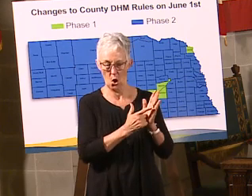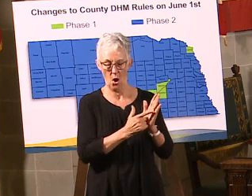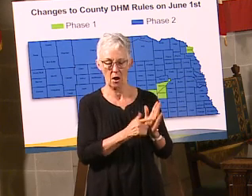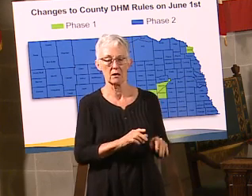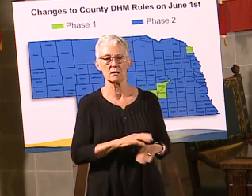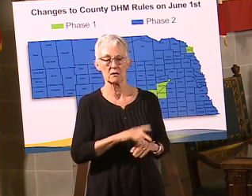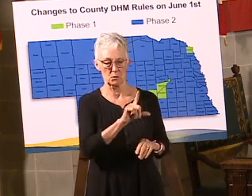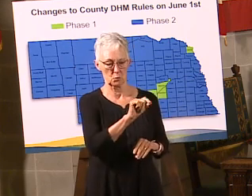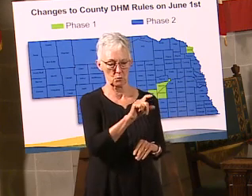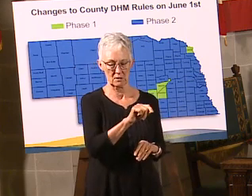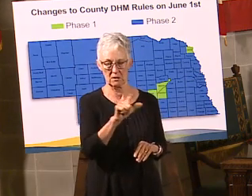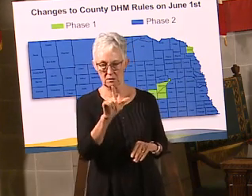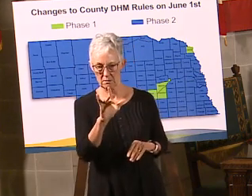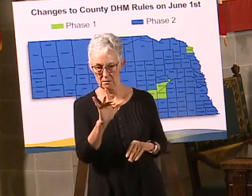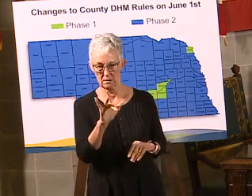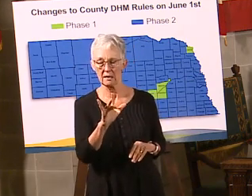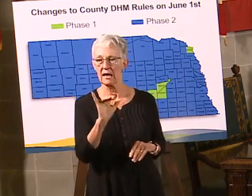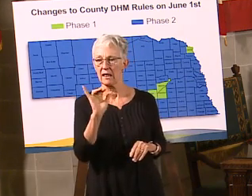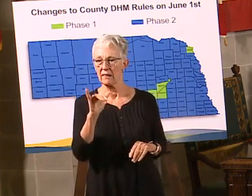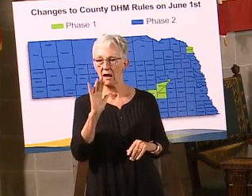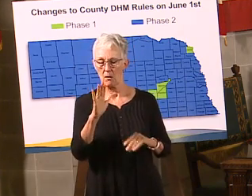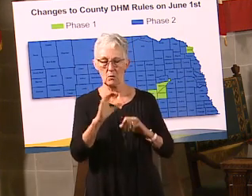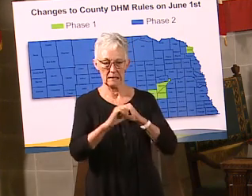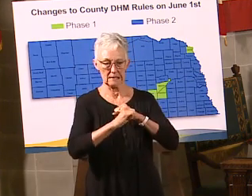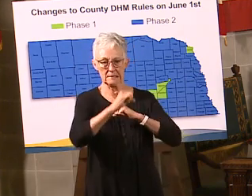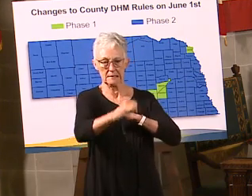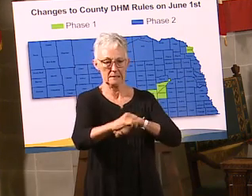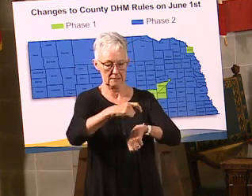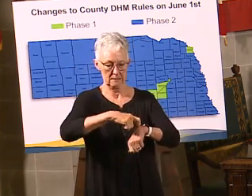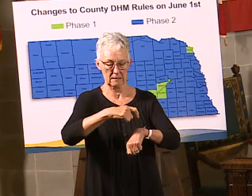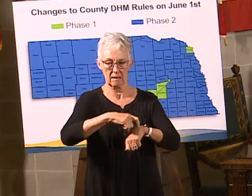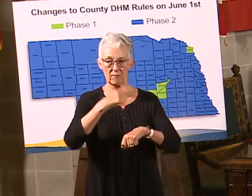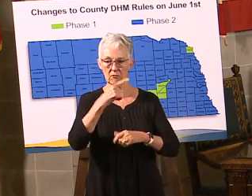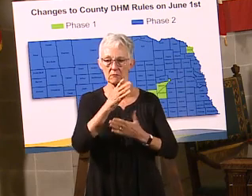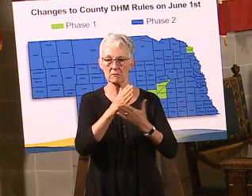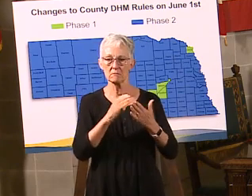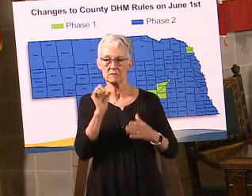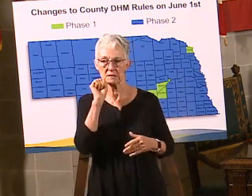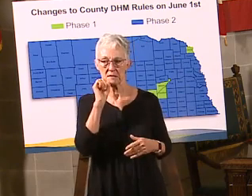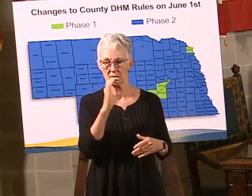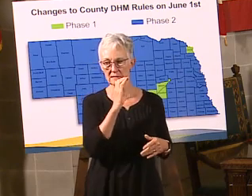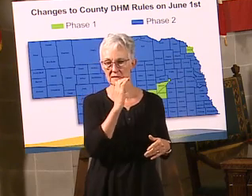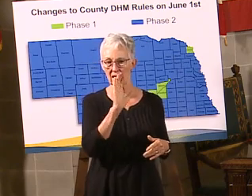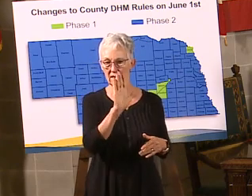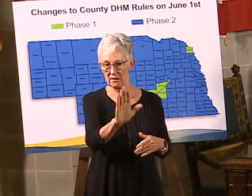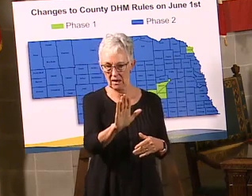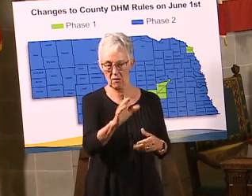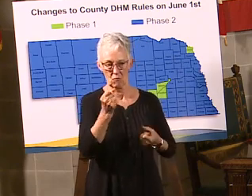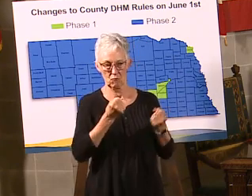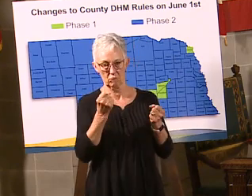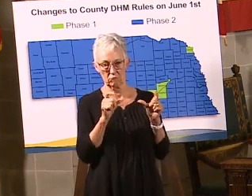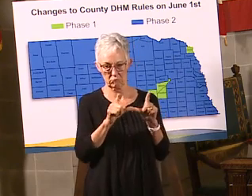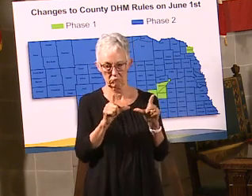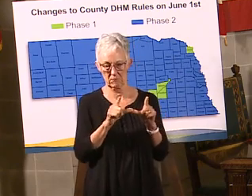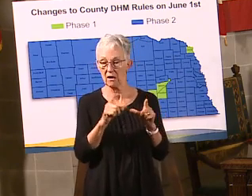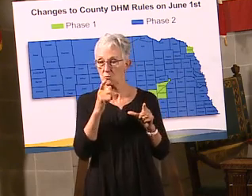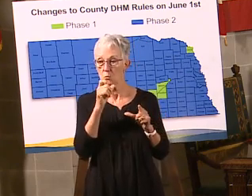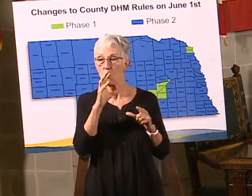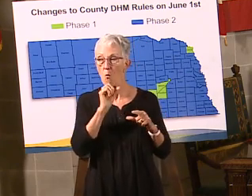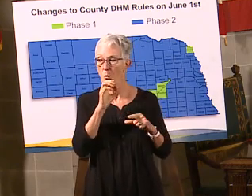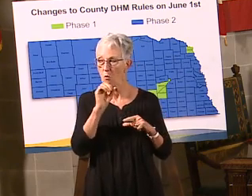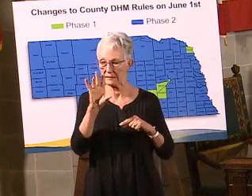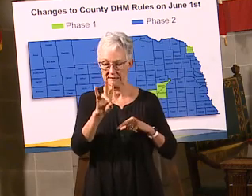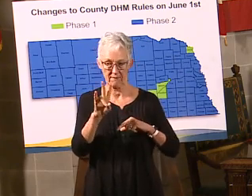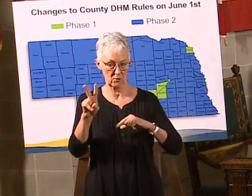2025, which extends for some of our seniors their driver's licenses. So anybody who is 72 years or older will